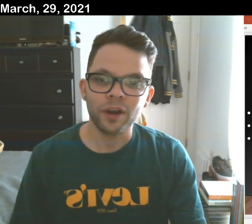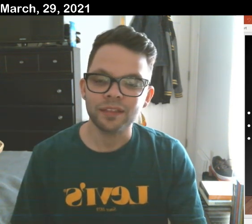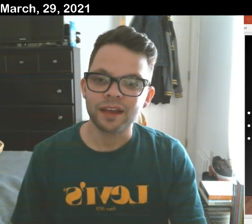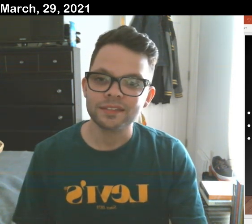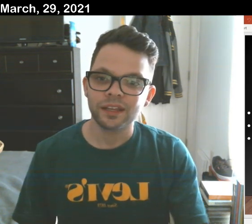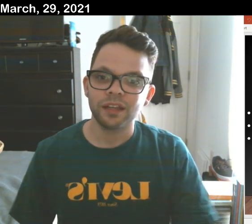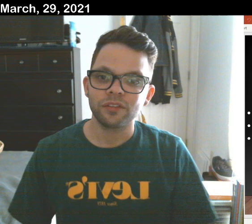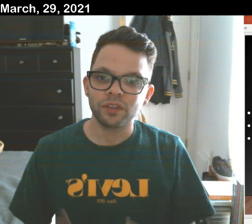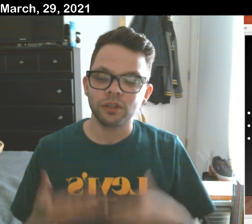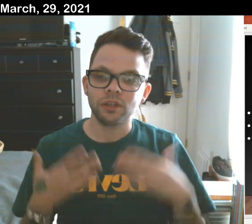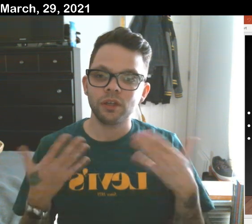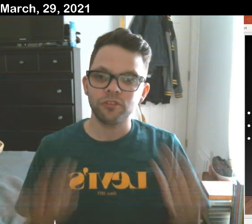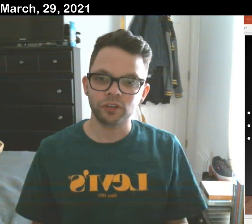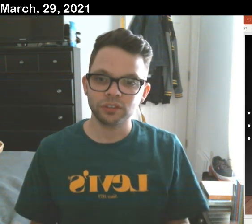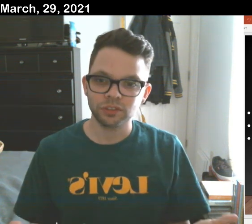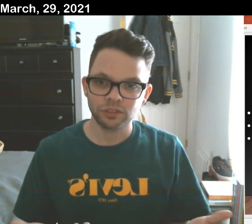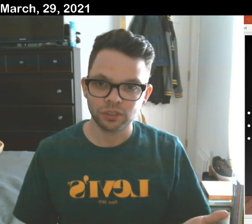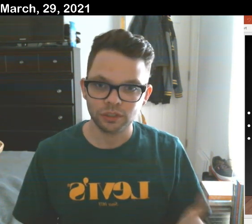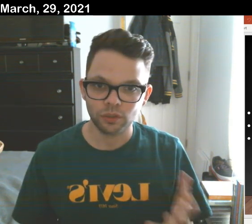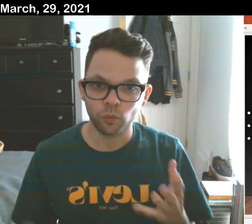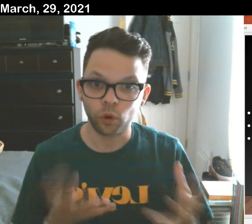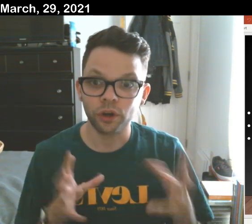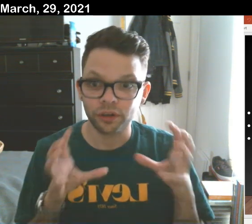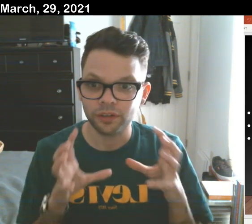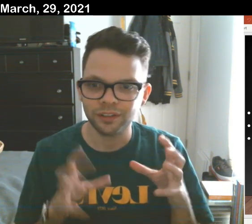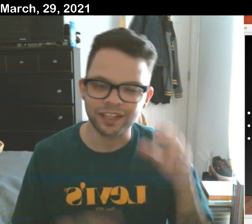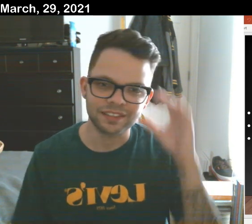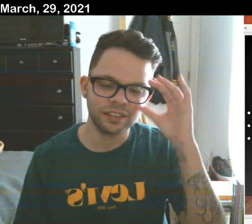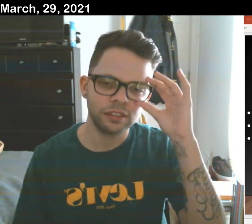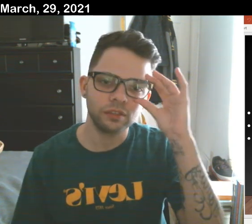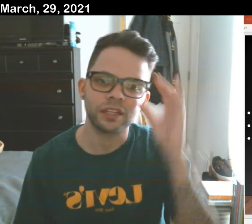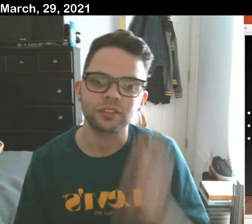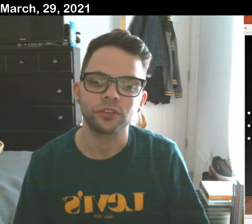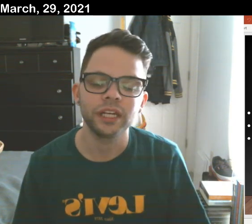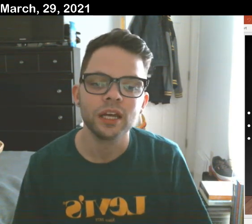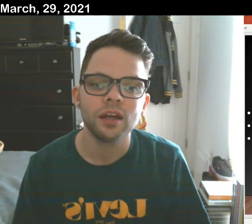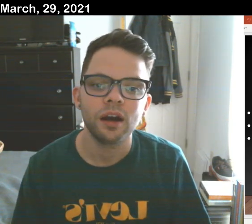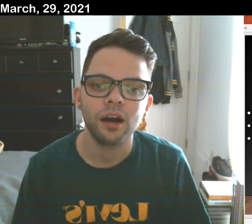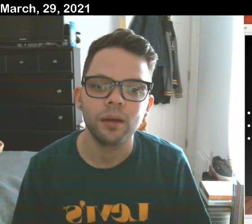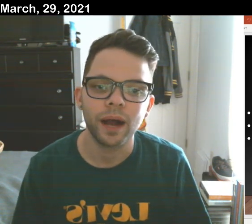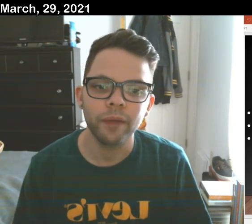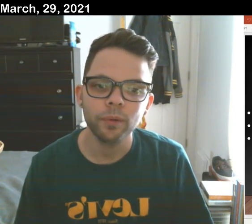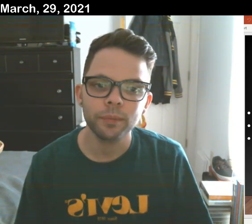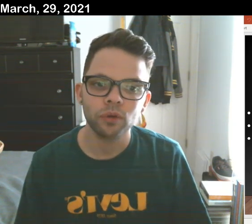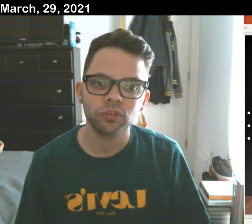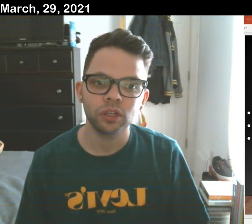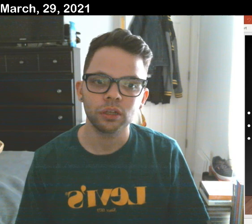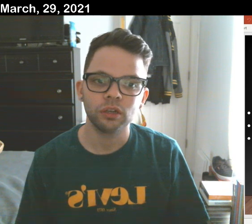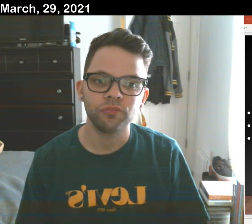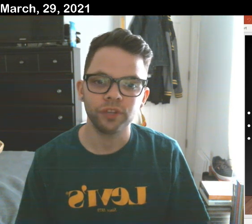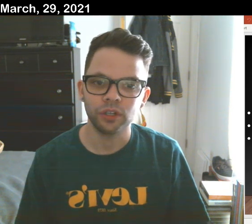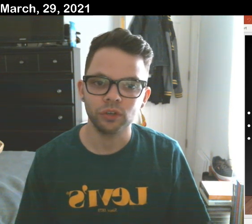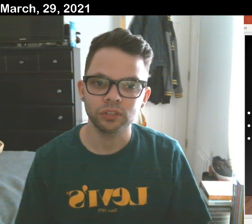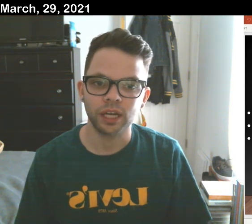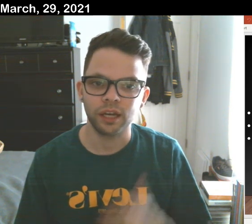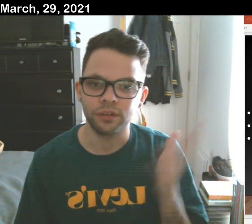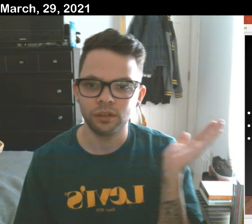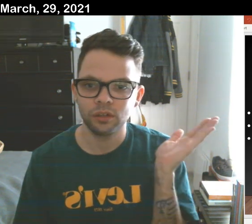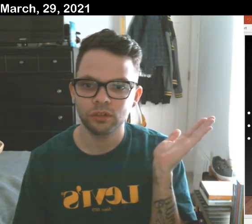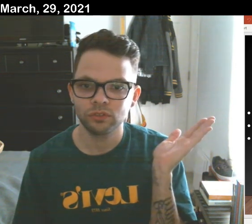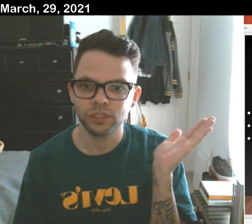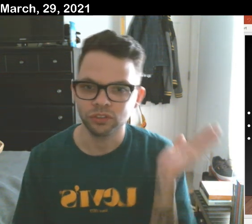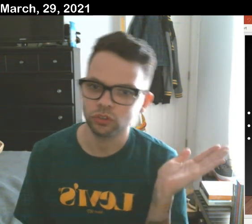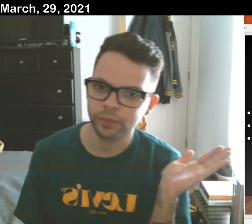All right, that's the end of the first word lesson, lesson 3. I will be posting videos